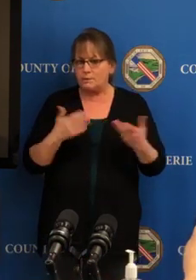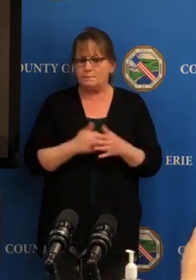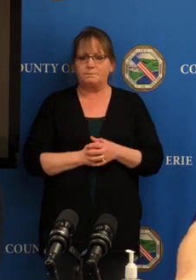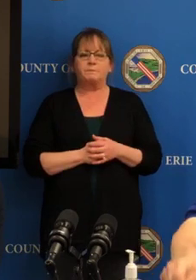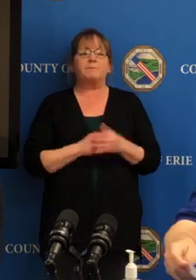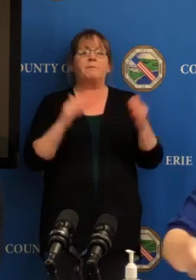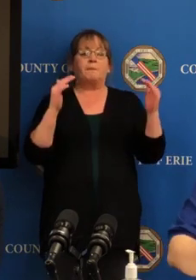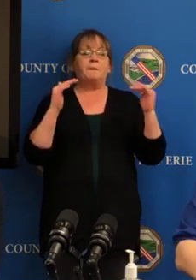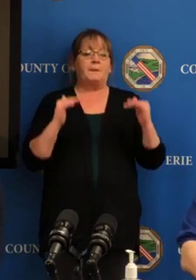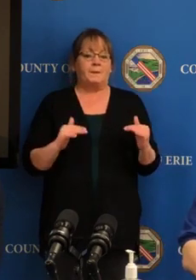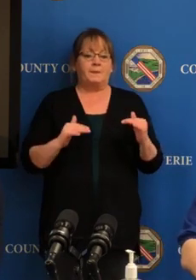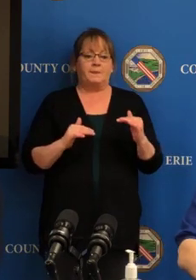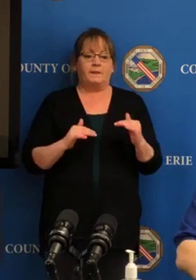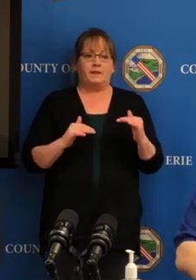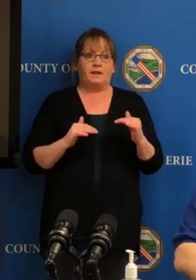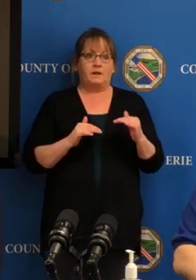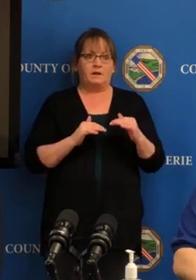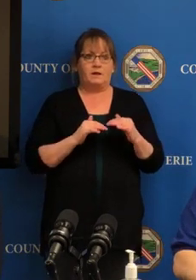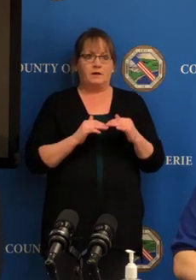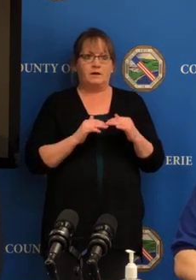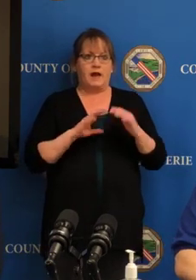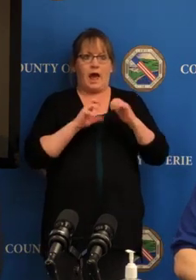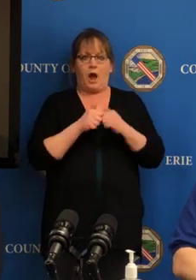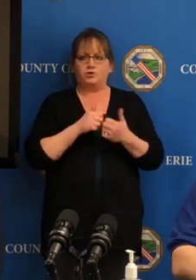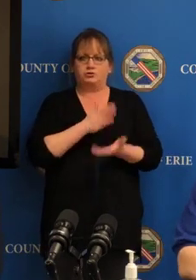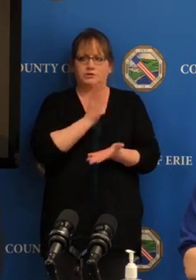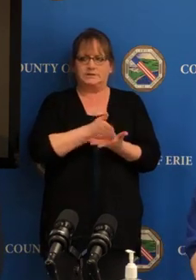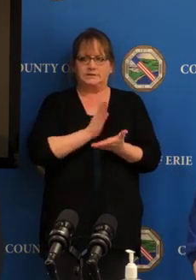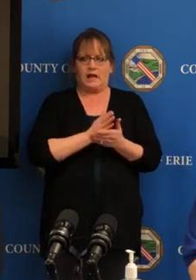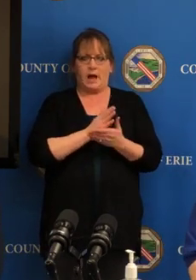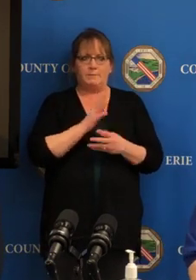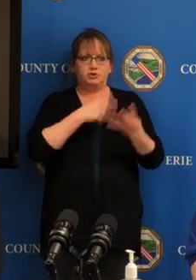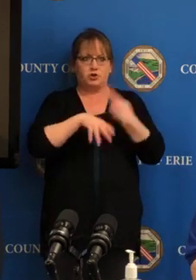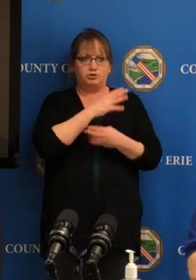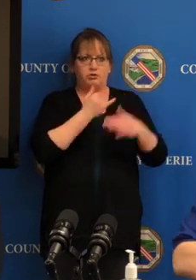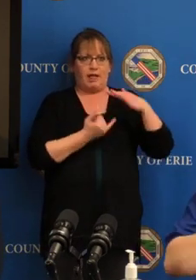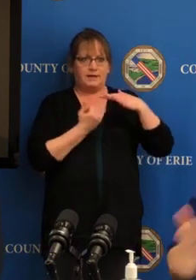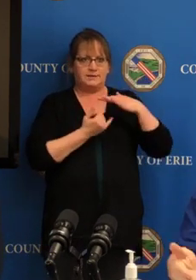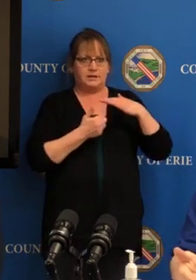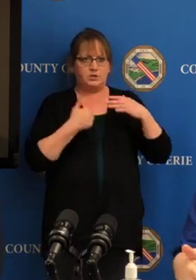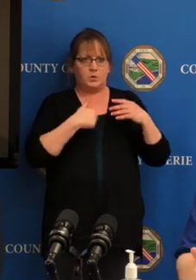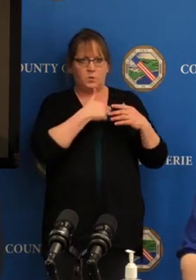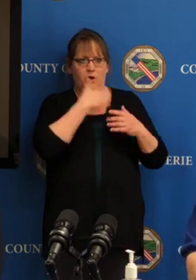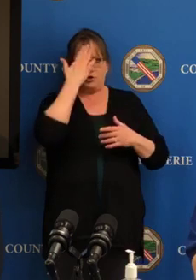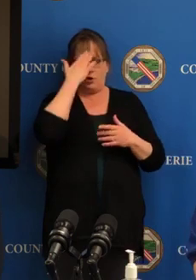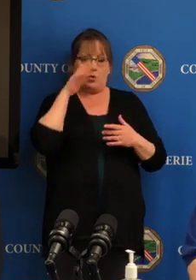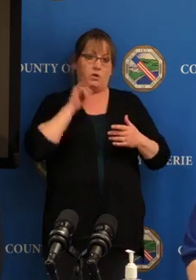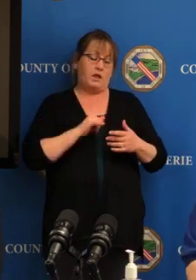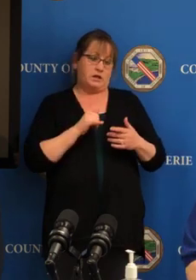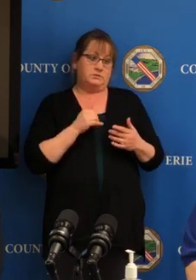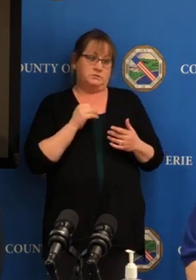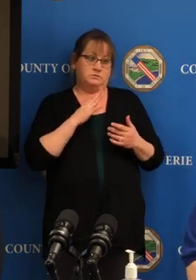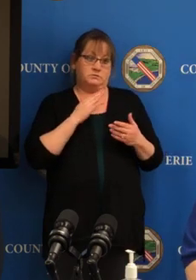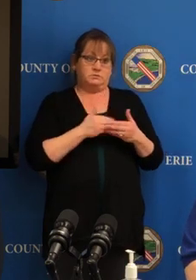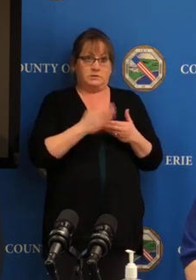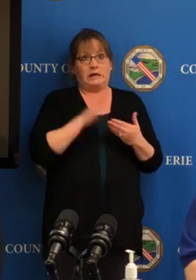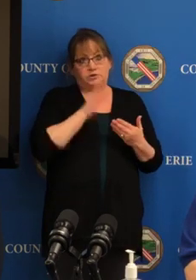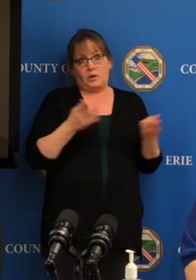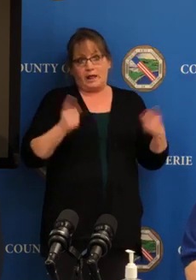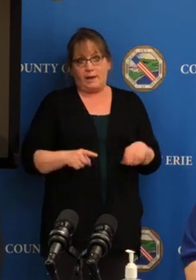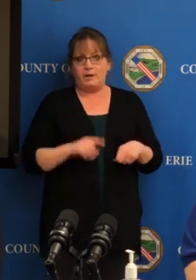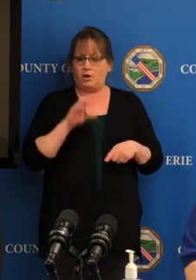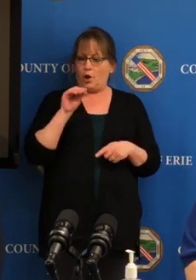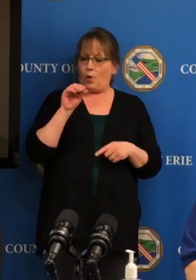Okay, moving on to combating social isolation. So we all know that this is kind of the next phase of where we're at. So